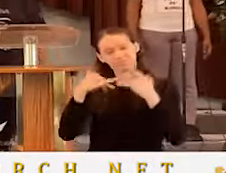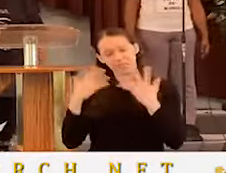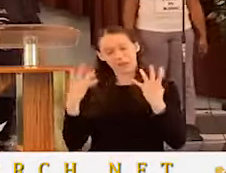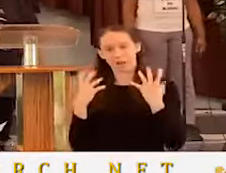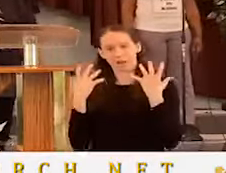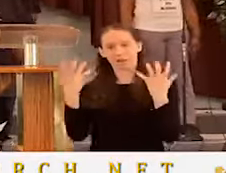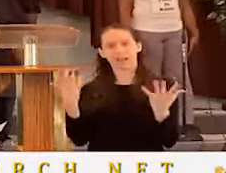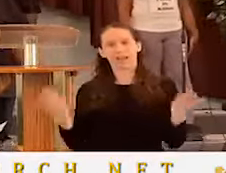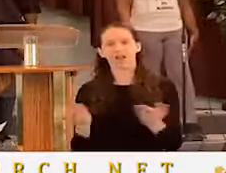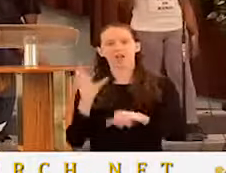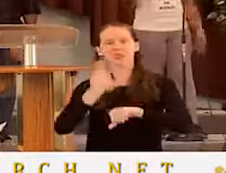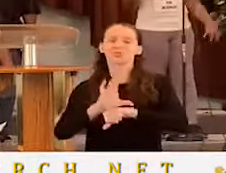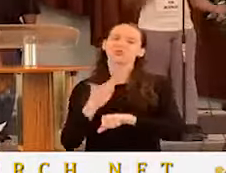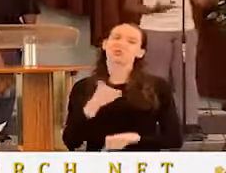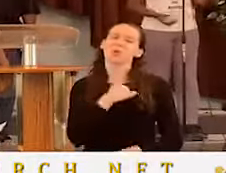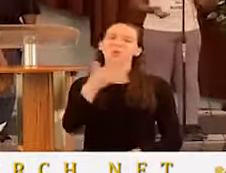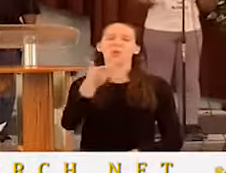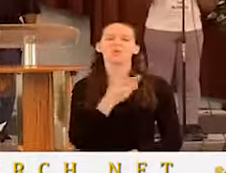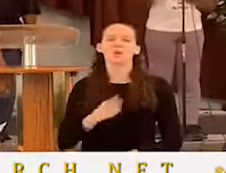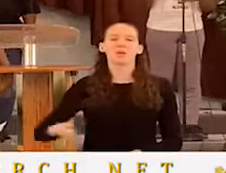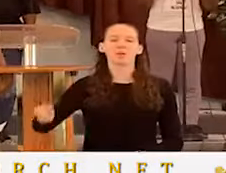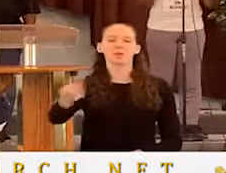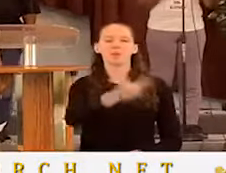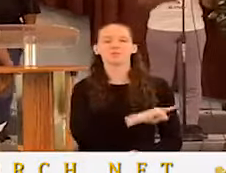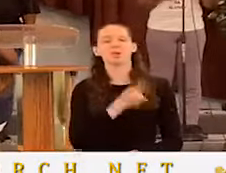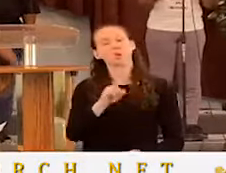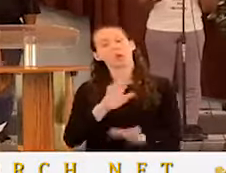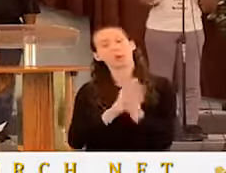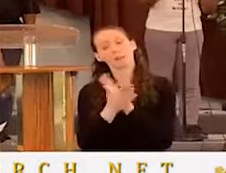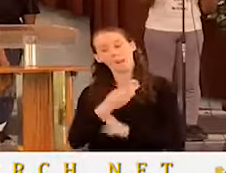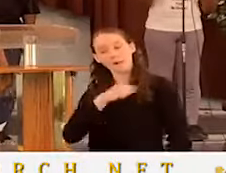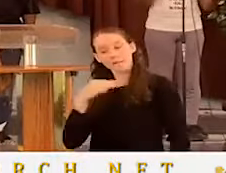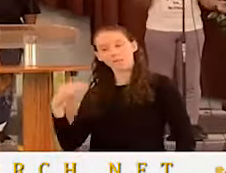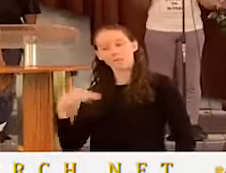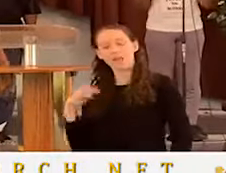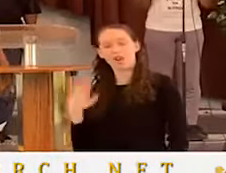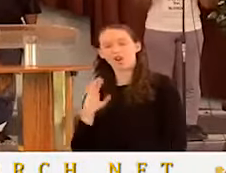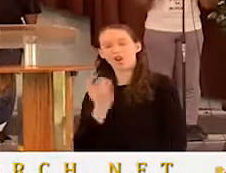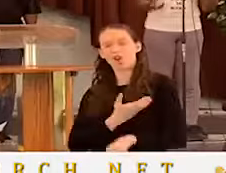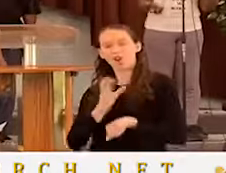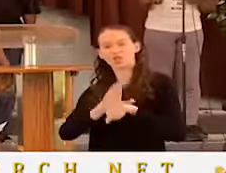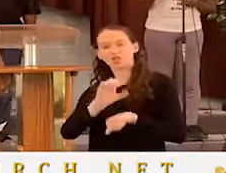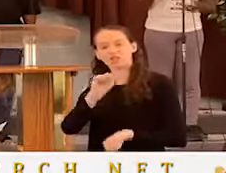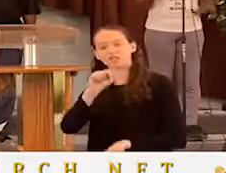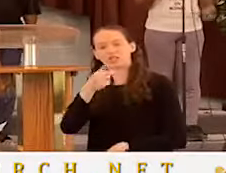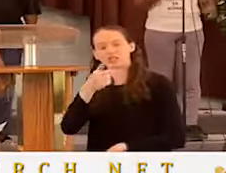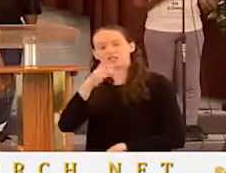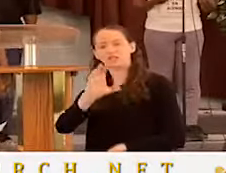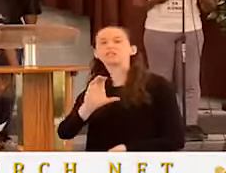We welcome you. We welcome you to be members of SGC